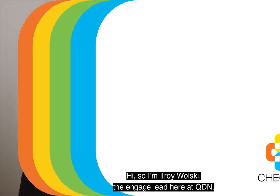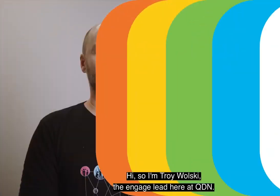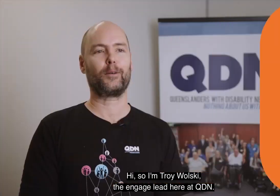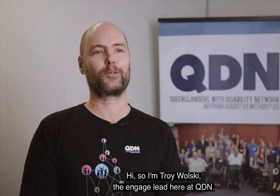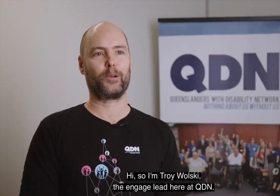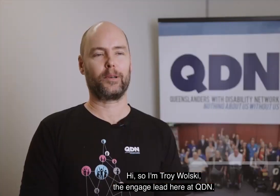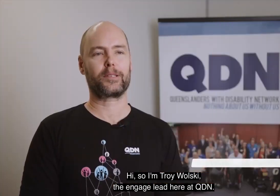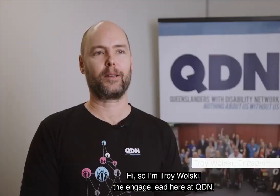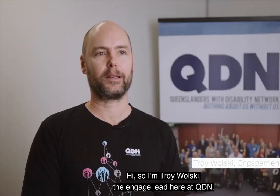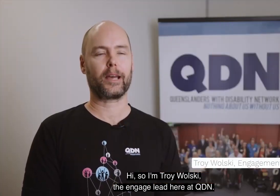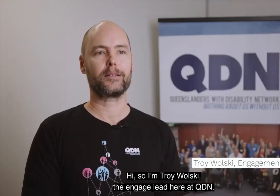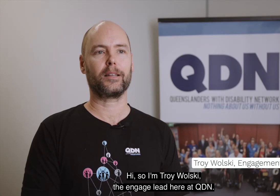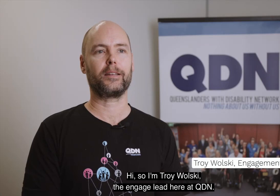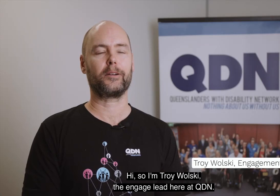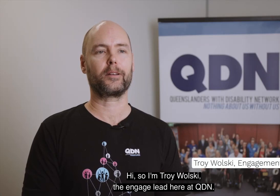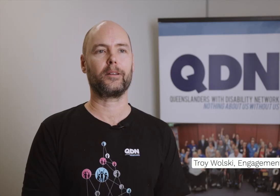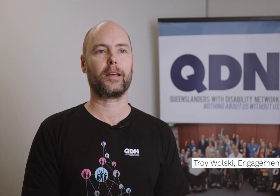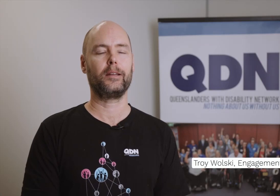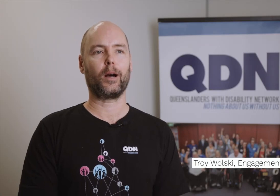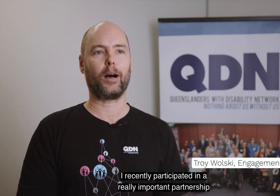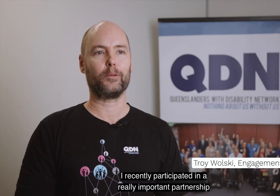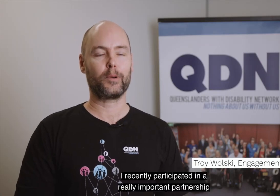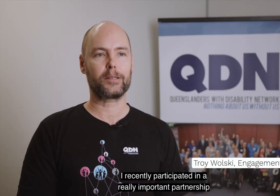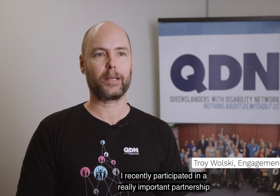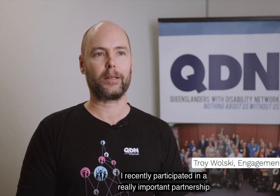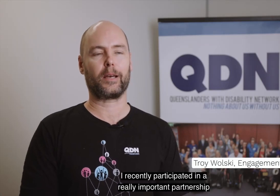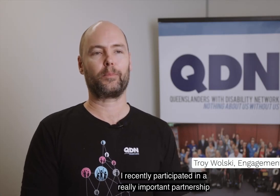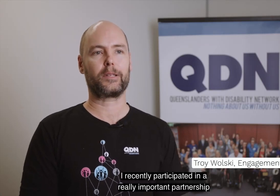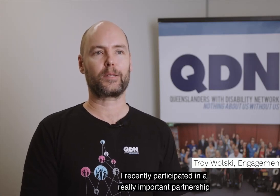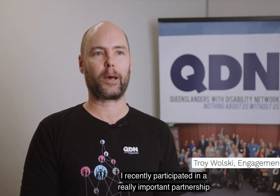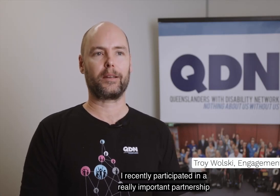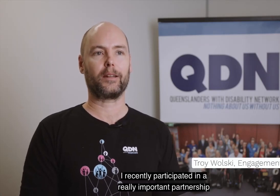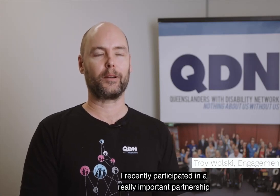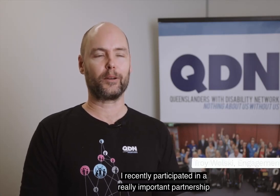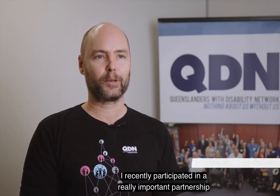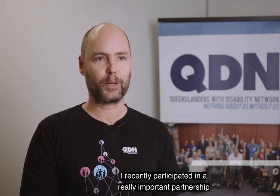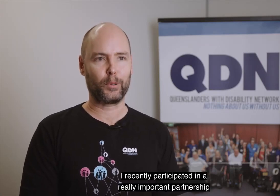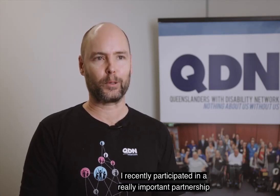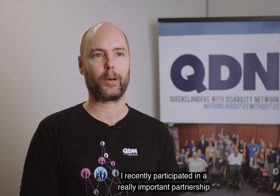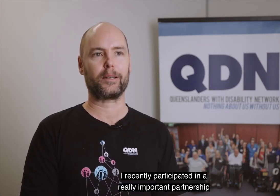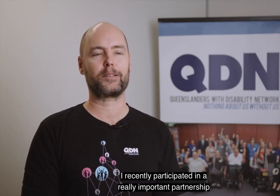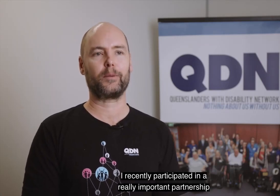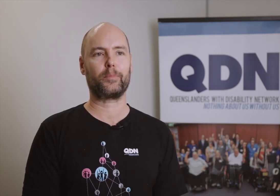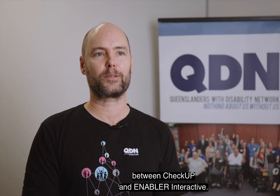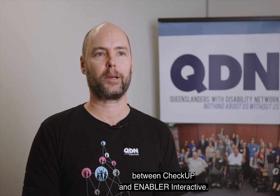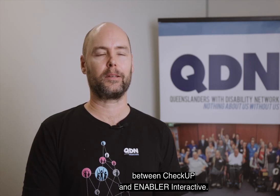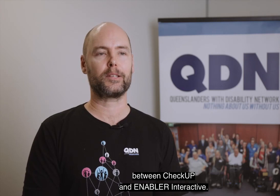Hi, so I'm Troy Wolski, the Engage Lead here at QDN. I recently participated in a really important partnership between